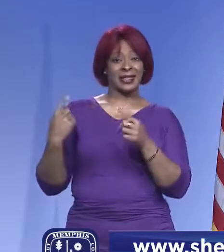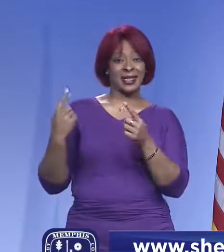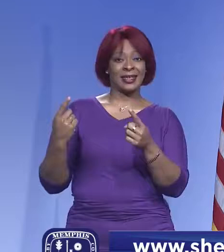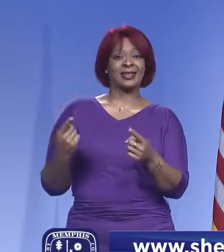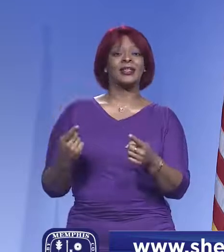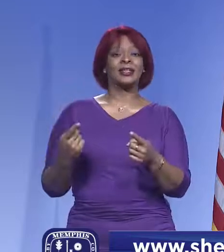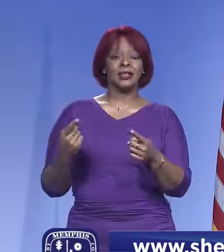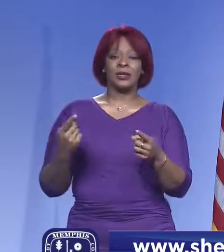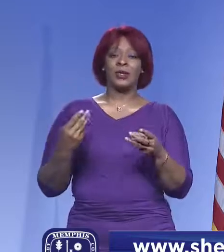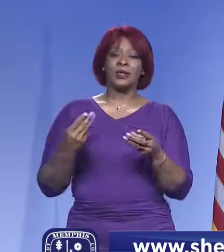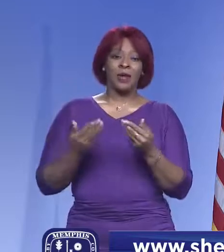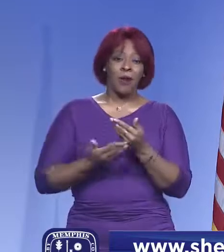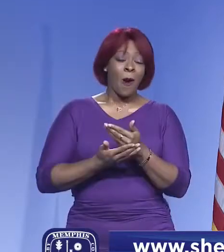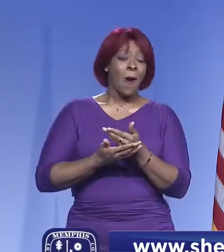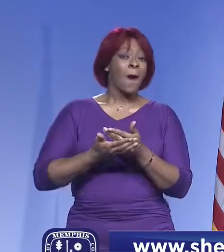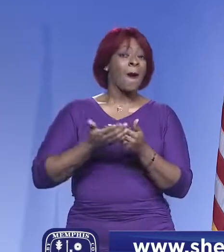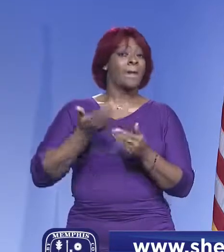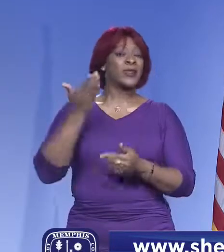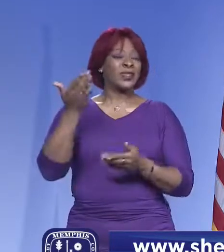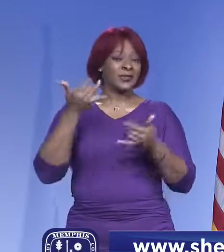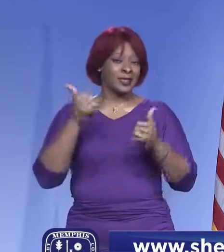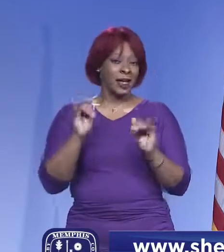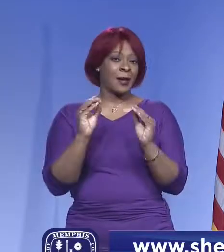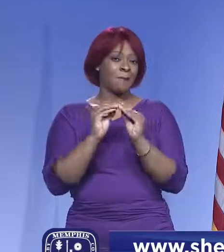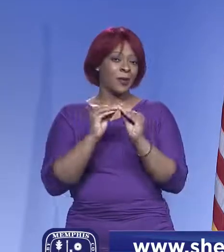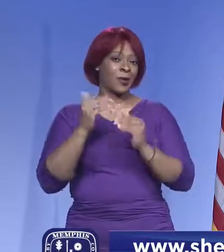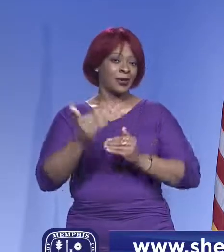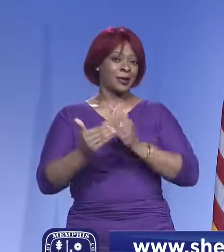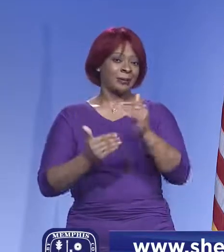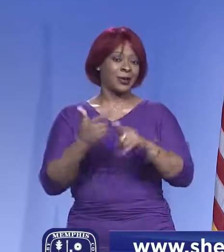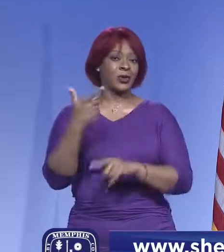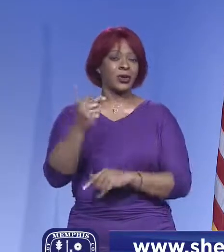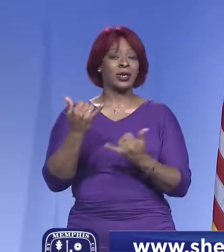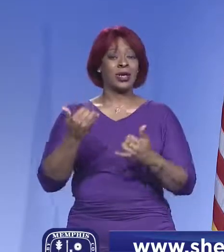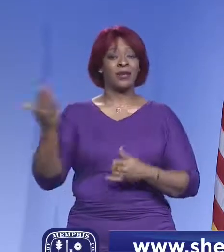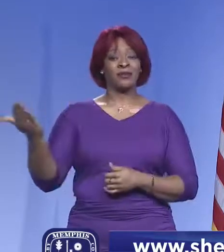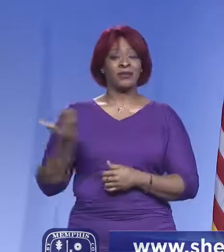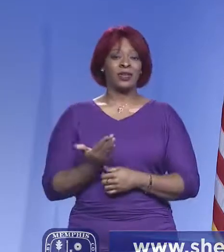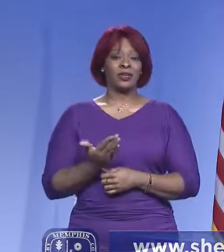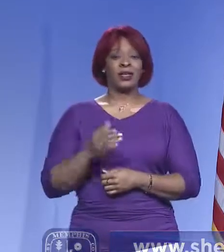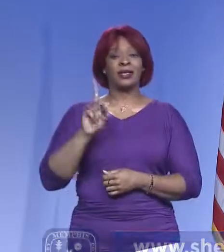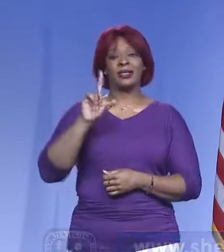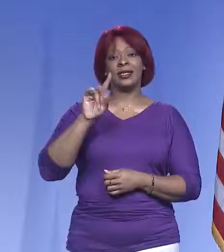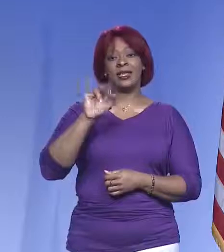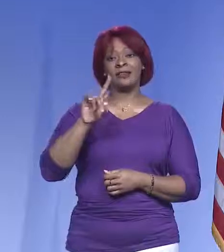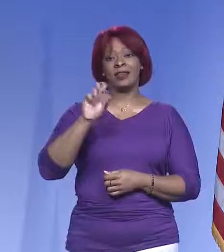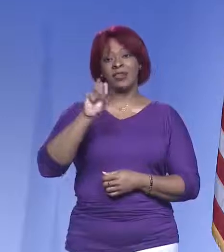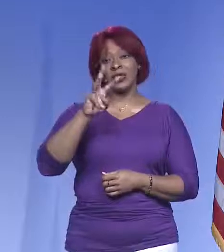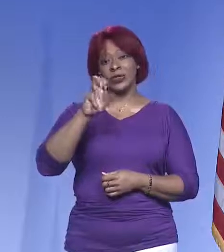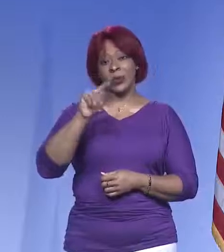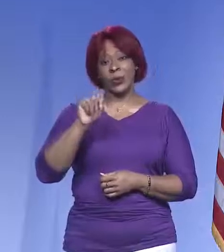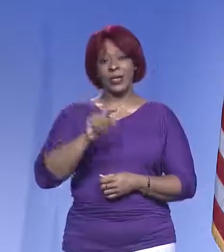we are almost there, but we still have a ways to go. At this time, I'd invite to the podium David Sweat.